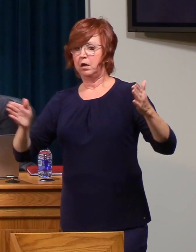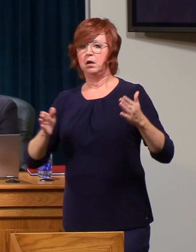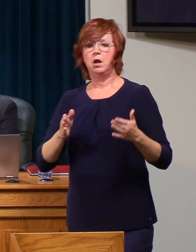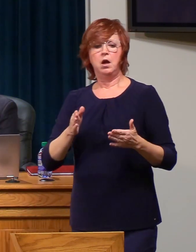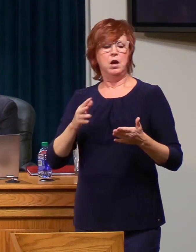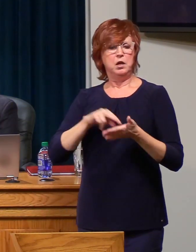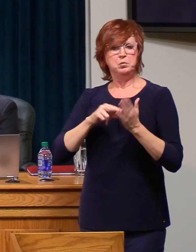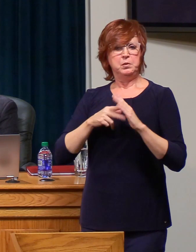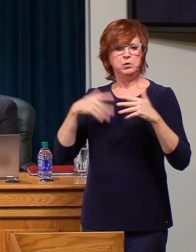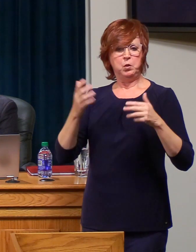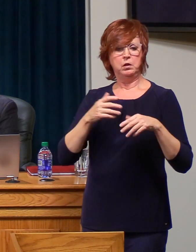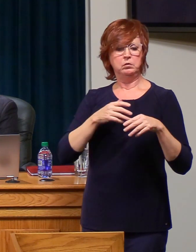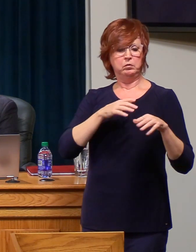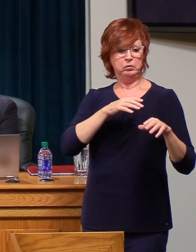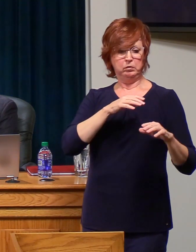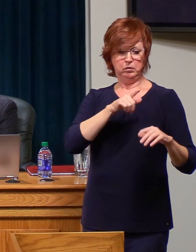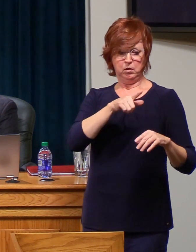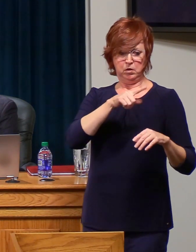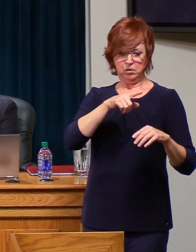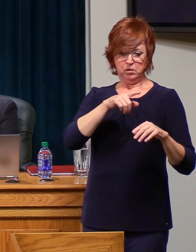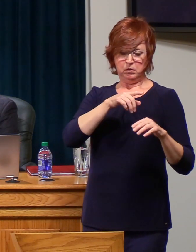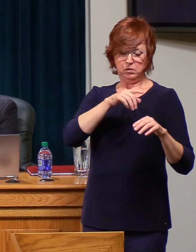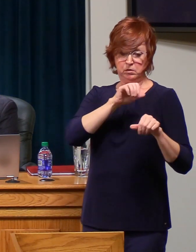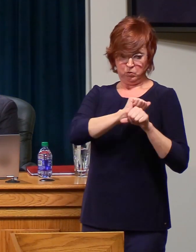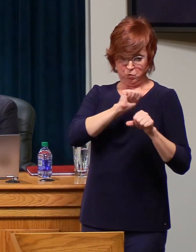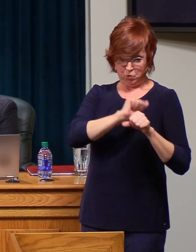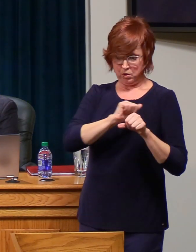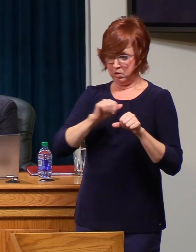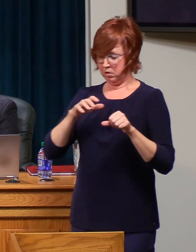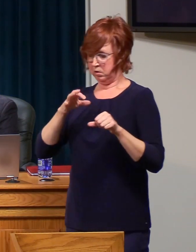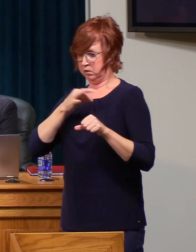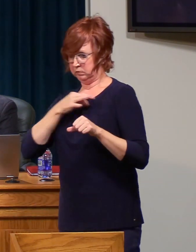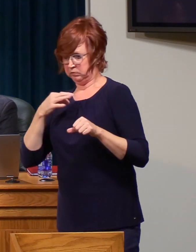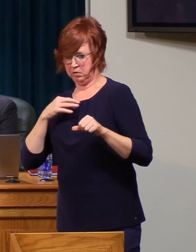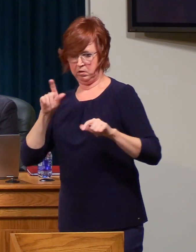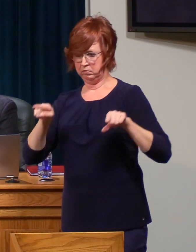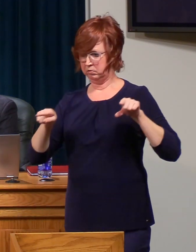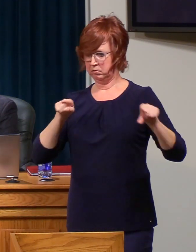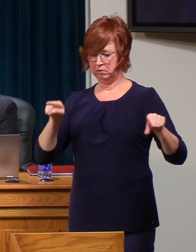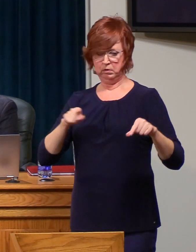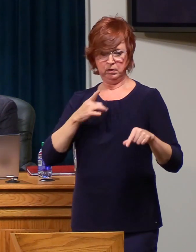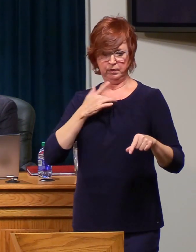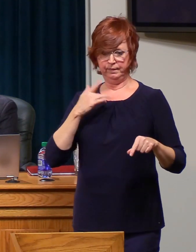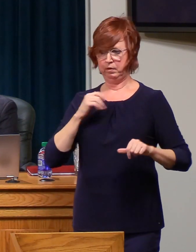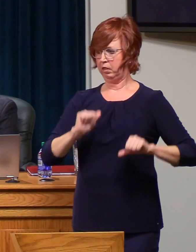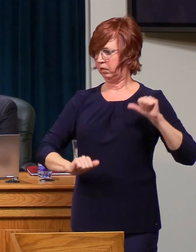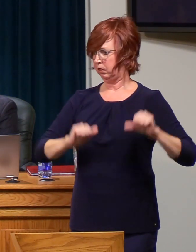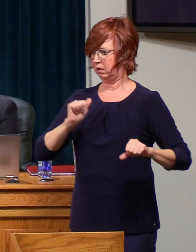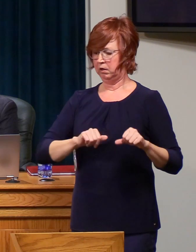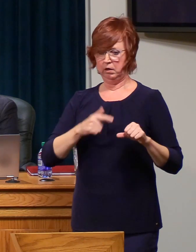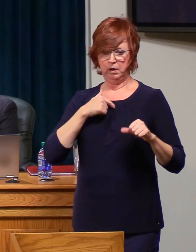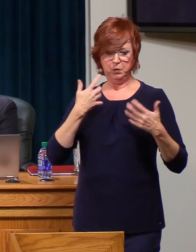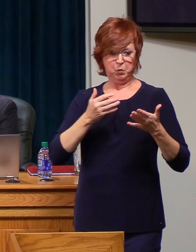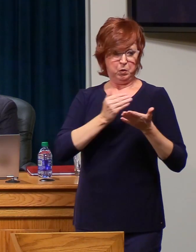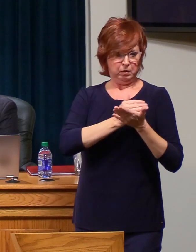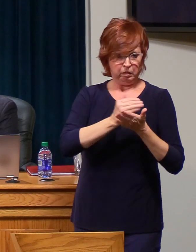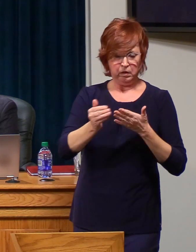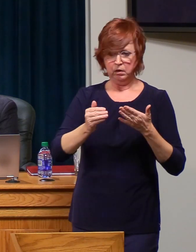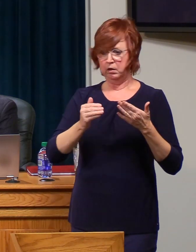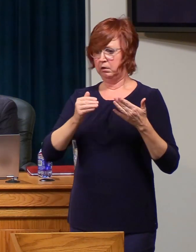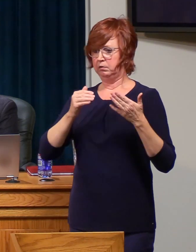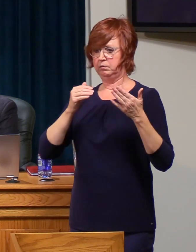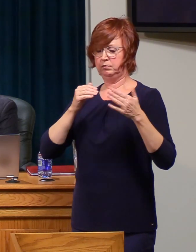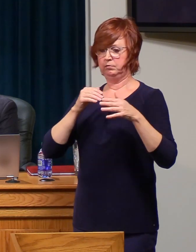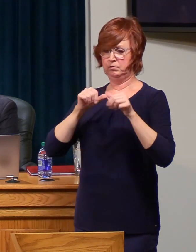for employers and employees where the difficult decision may be made to temporarily lay off employees due to public health